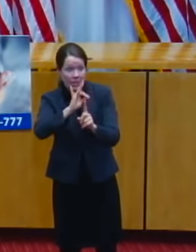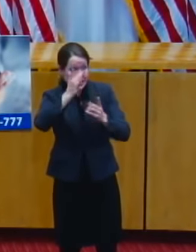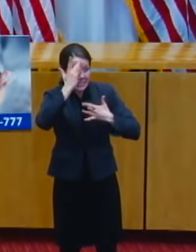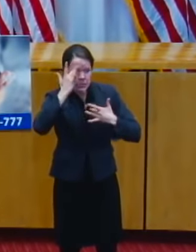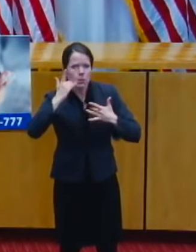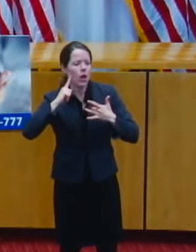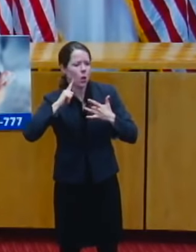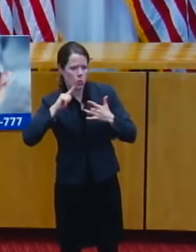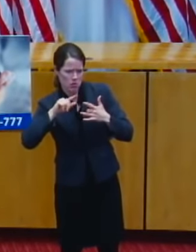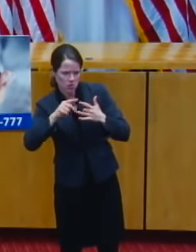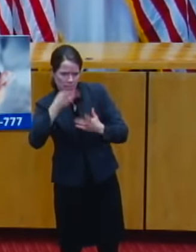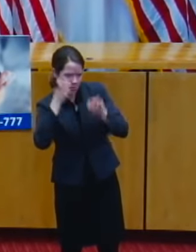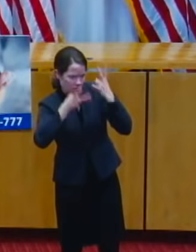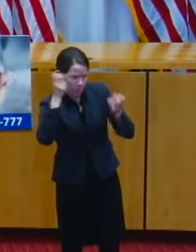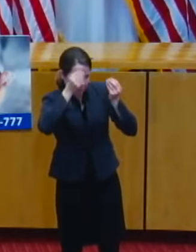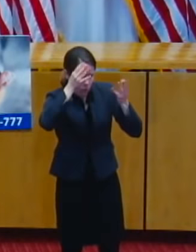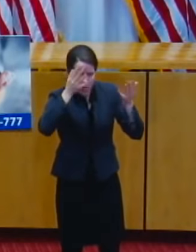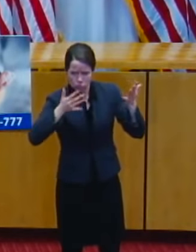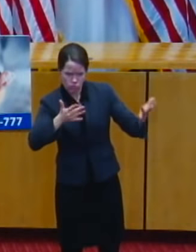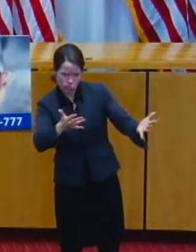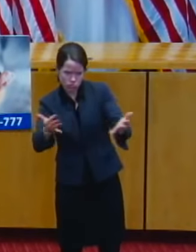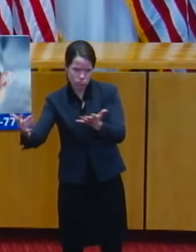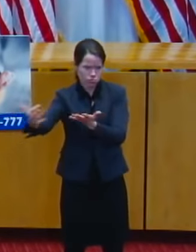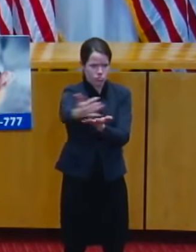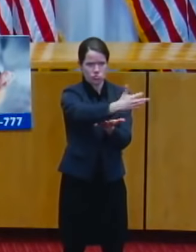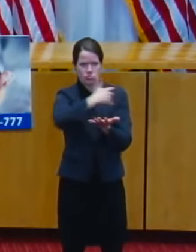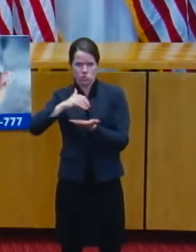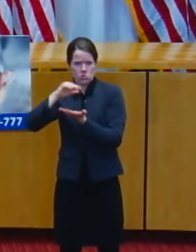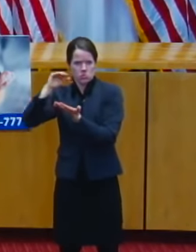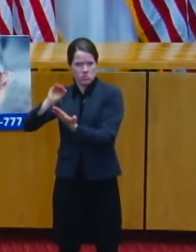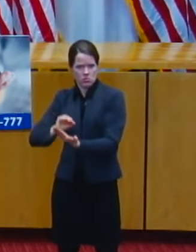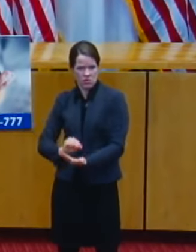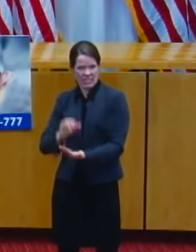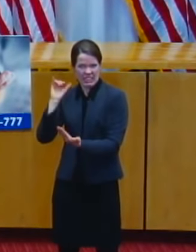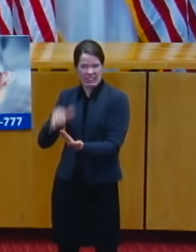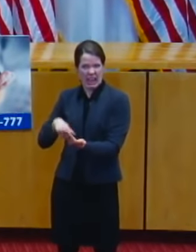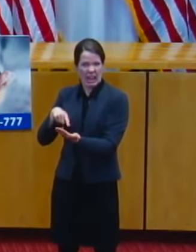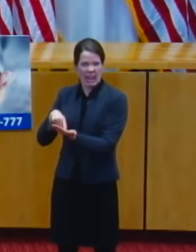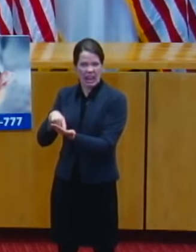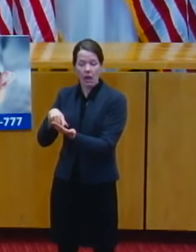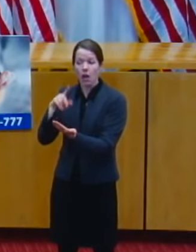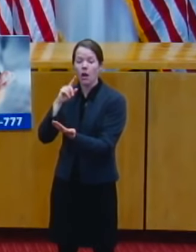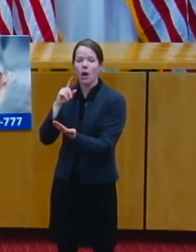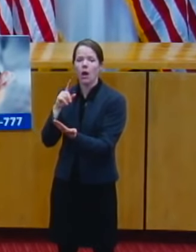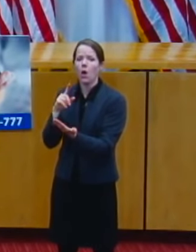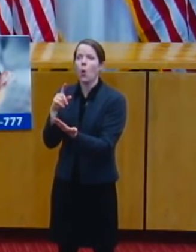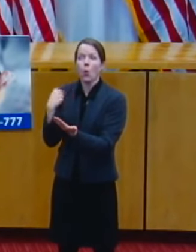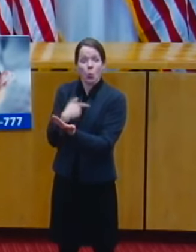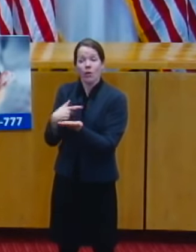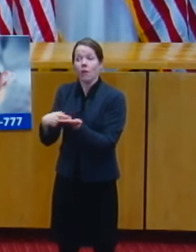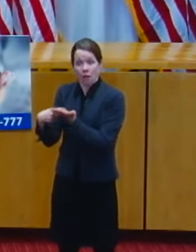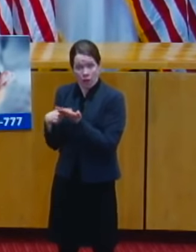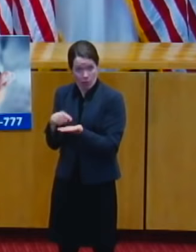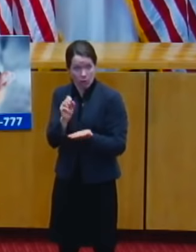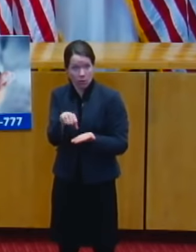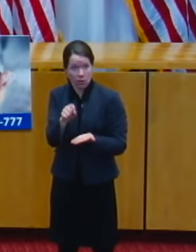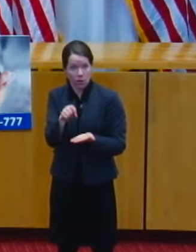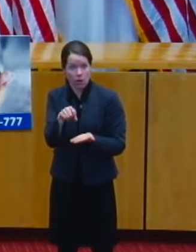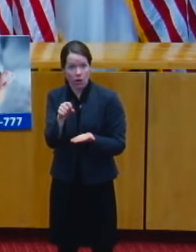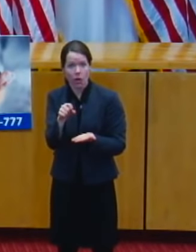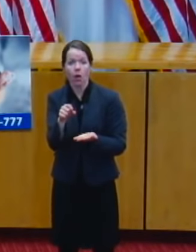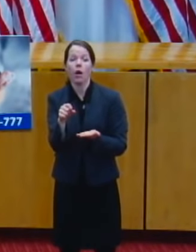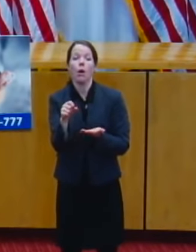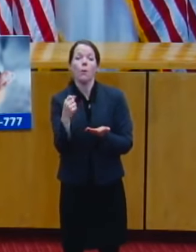with literally 1,000 or 2,000 contact tracers working out there collecting data on potentially as many as